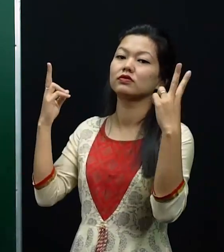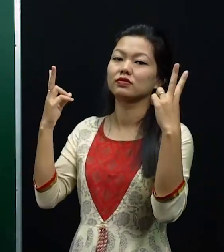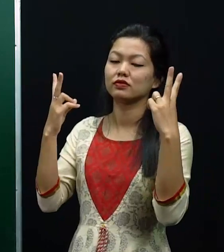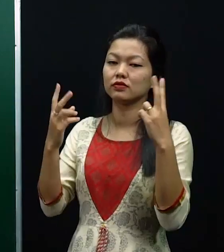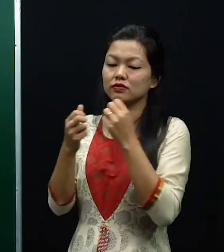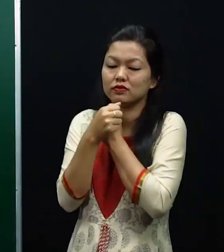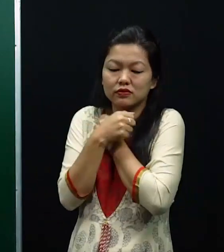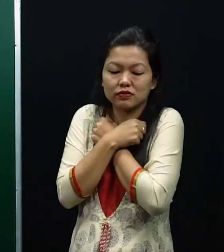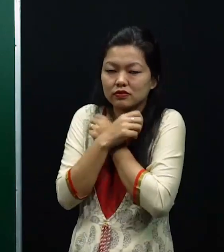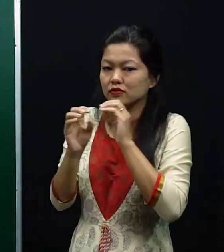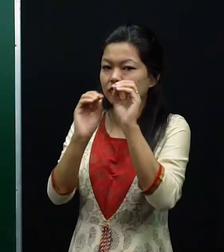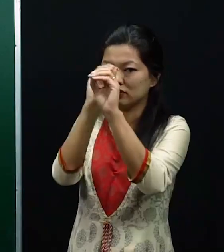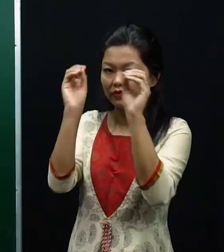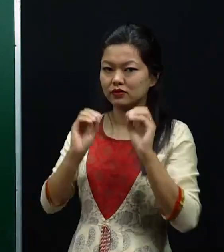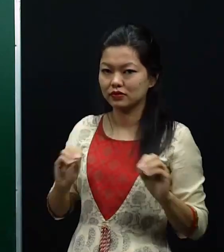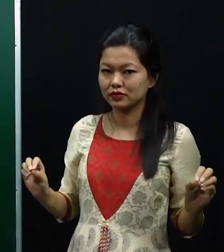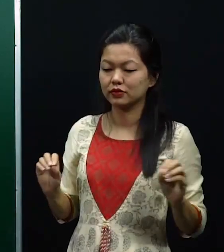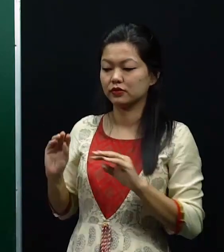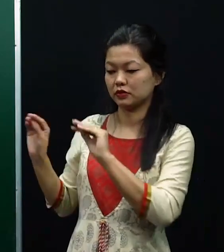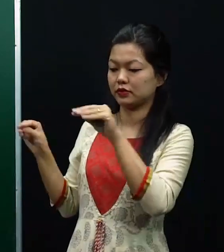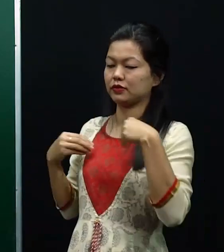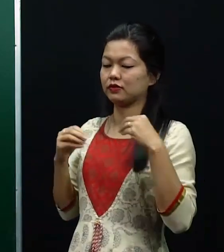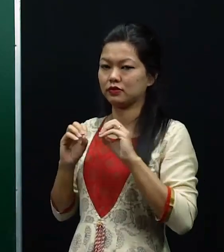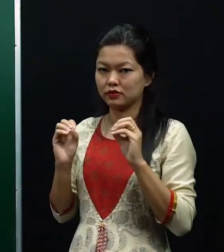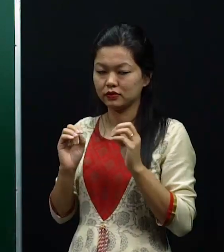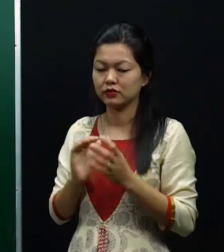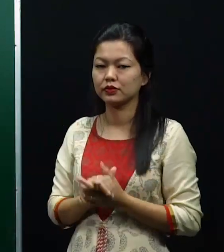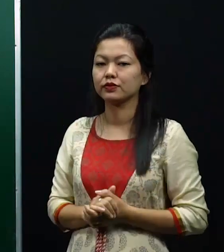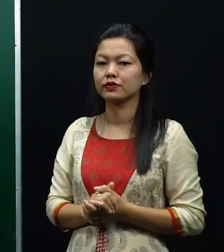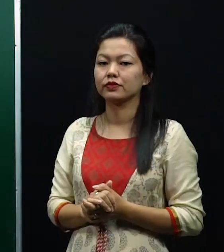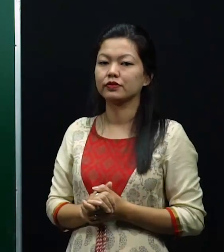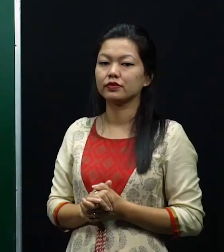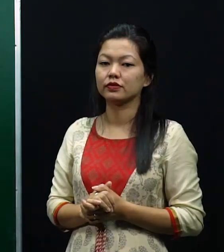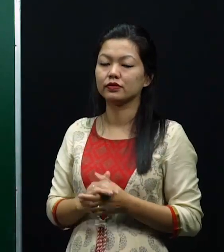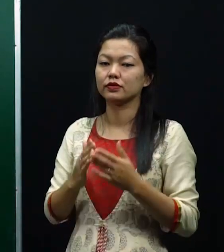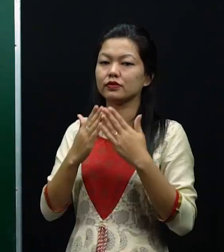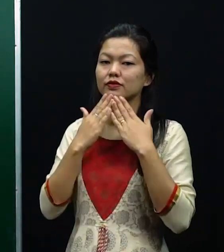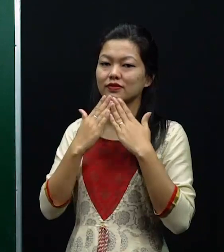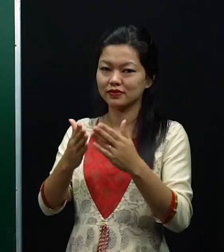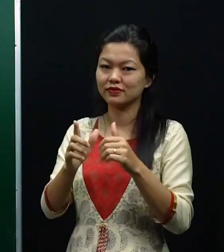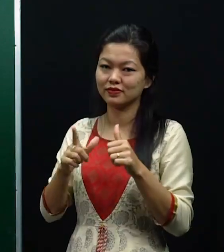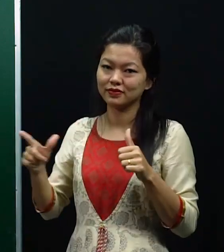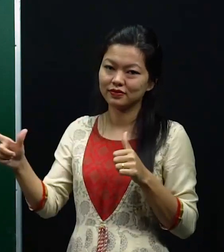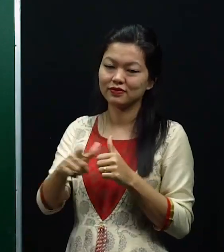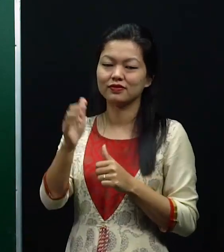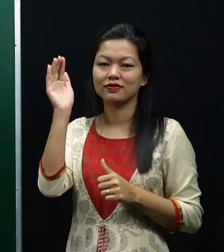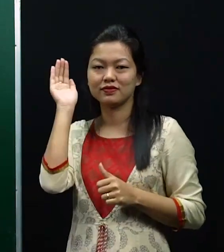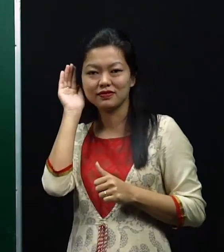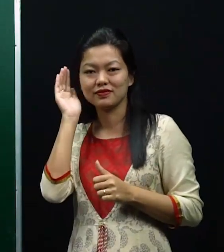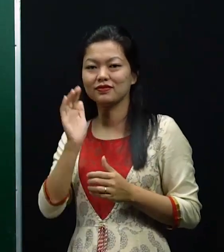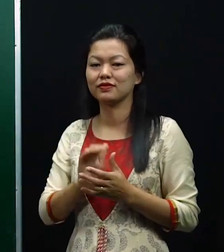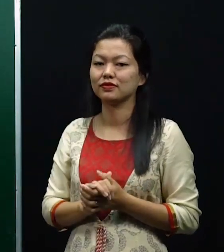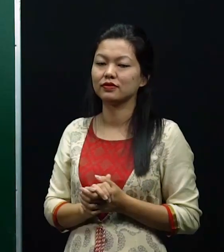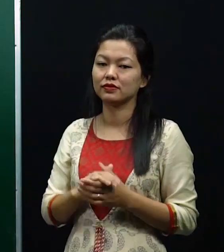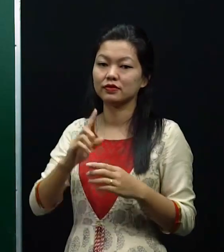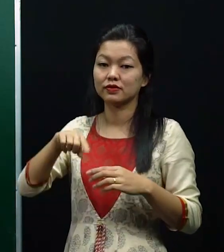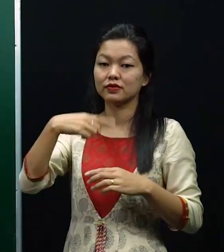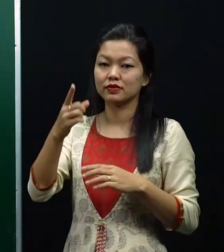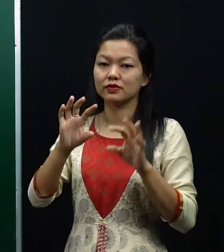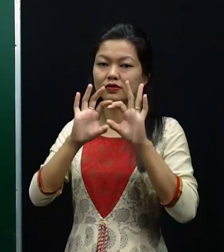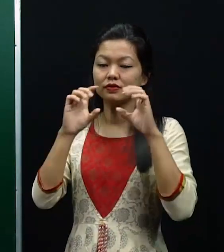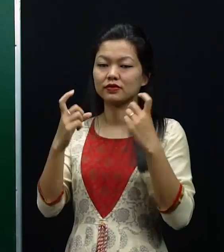boy, because in some way he is connected with the face that was on the mountain. And he could